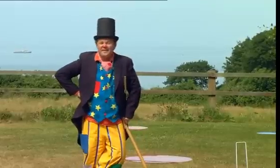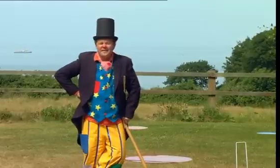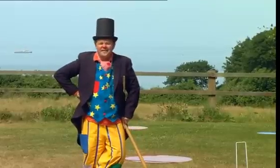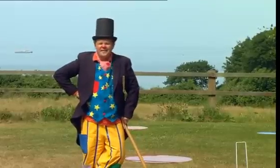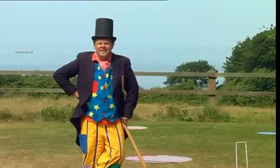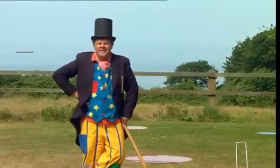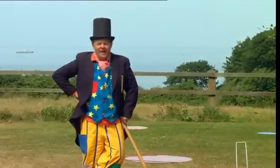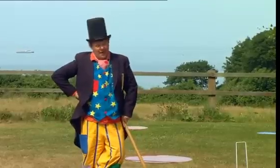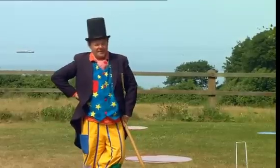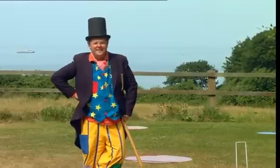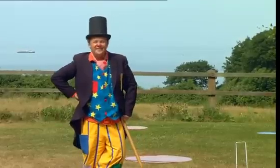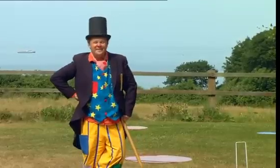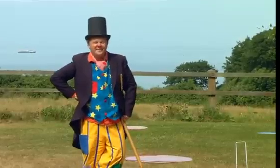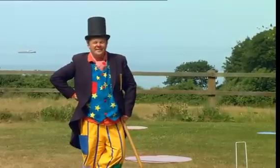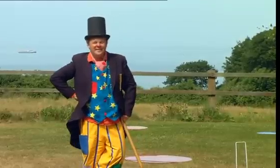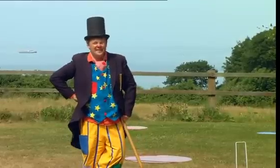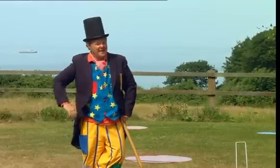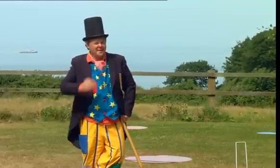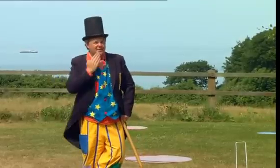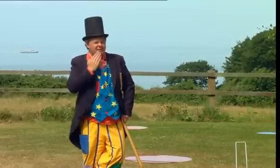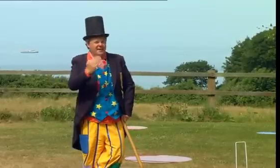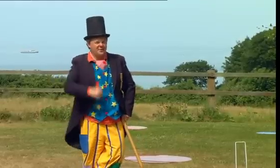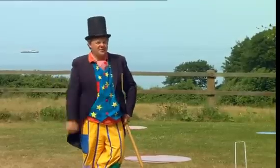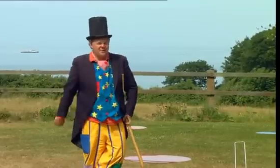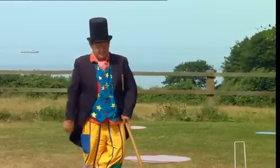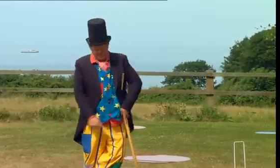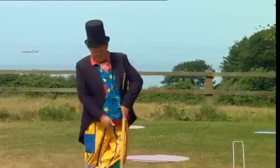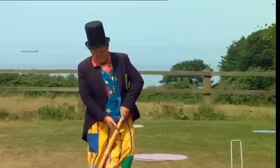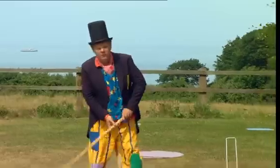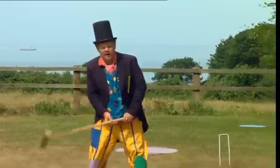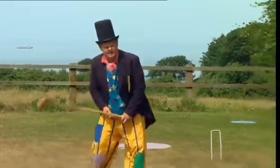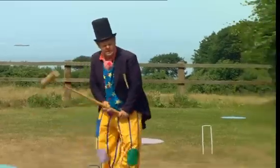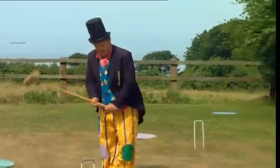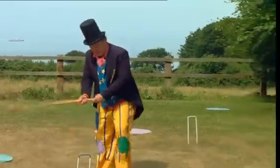game. Carry on working hard. Thank you. Right, here we go.